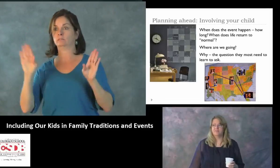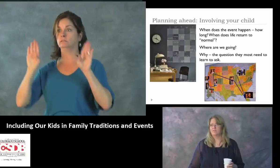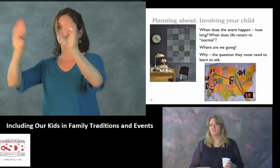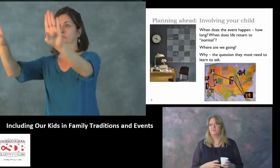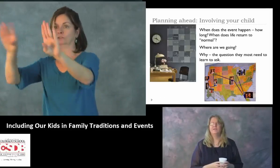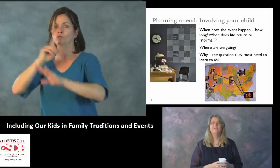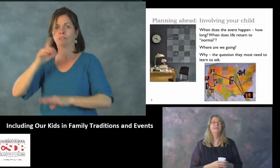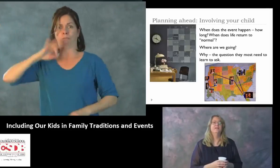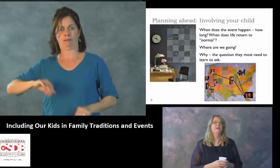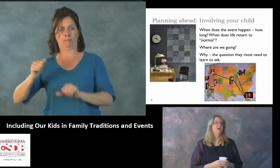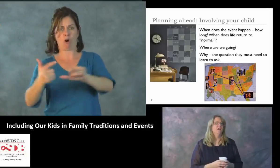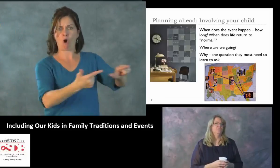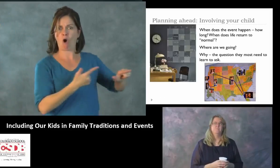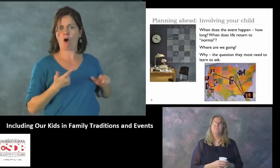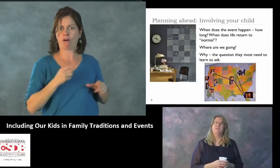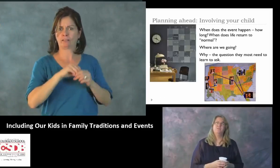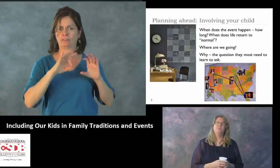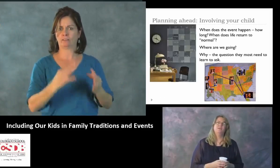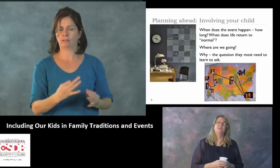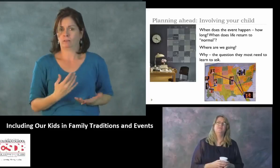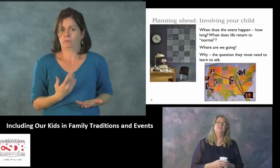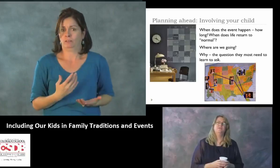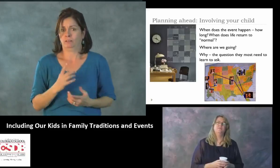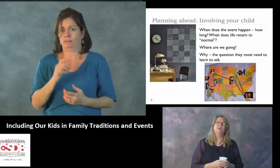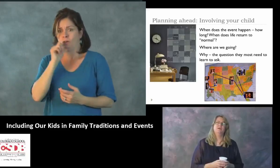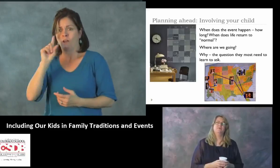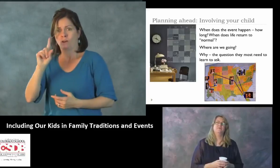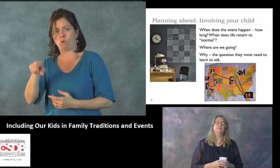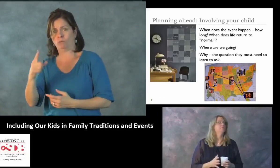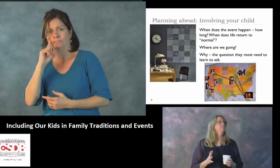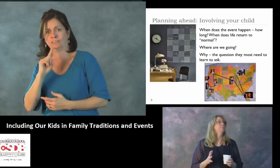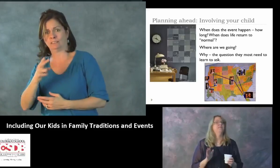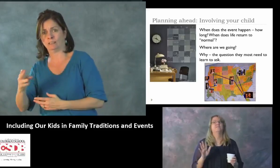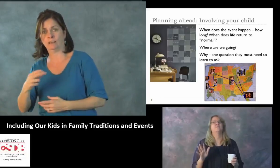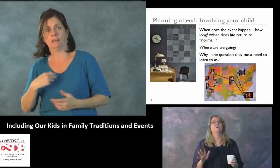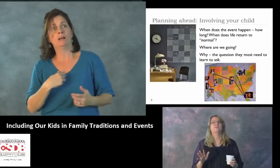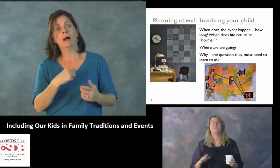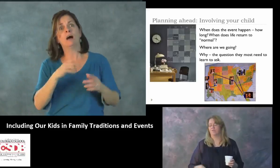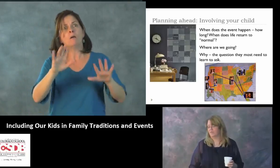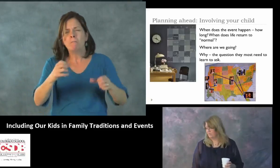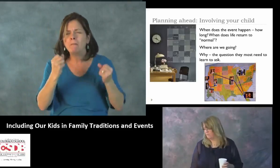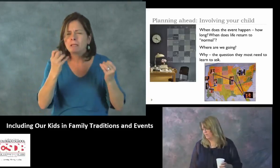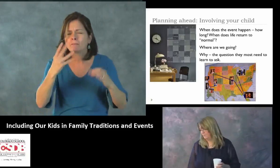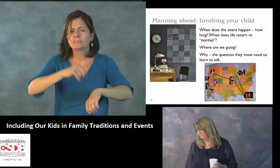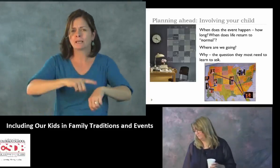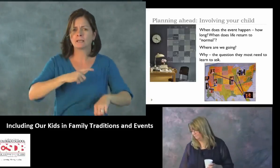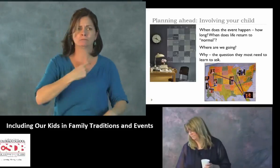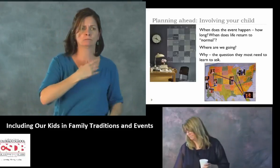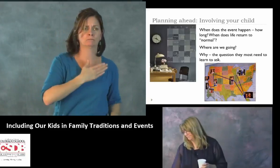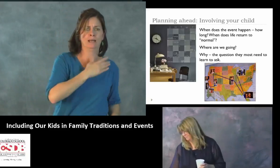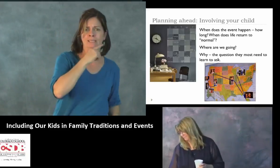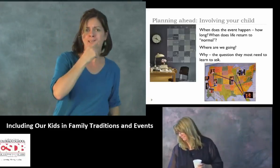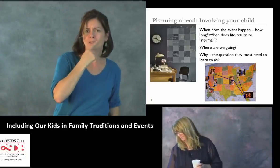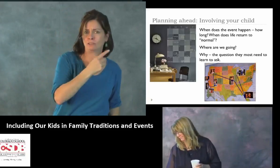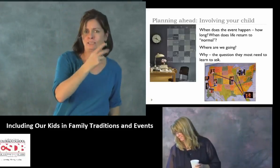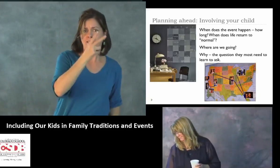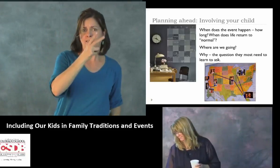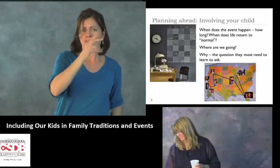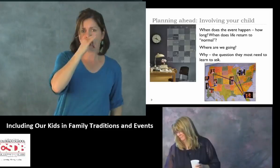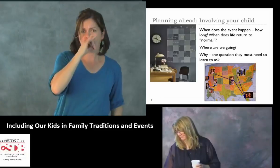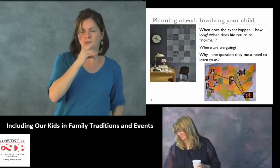right next to you. Do kids really listen to their parents? But that's a question for another time.